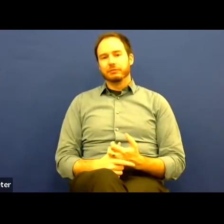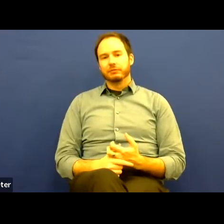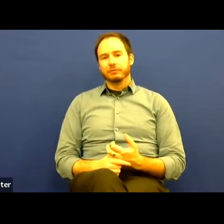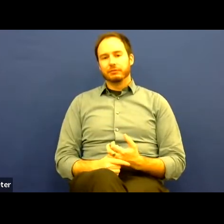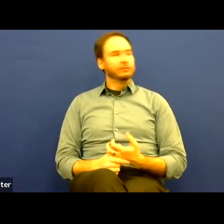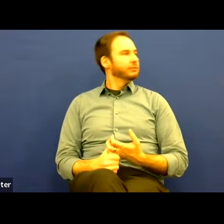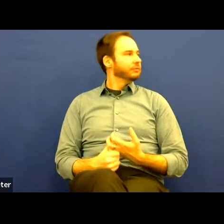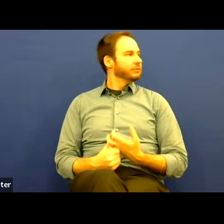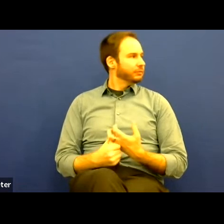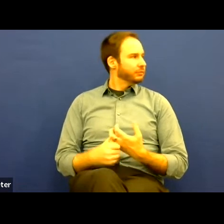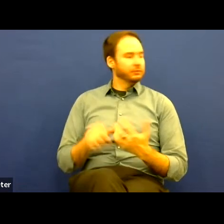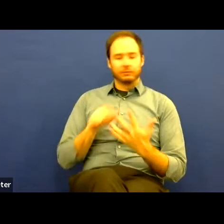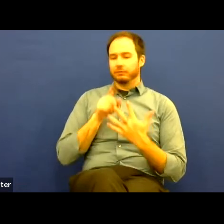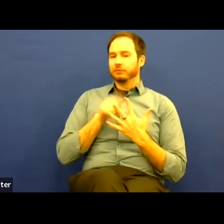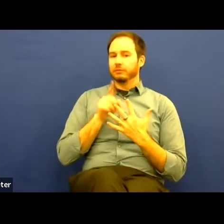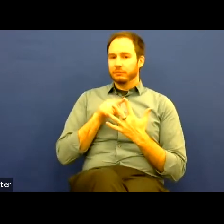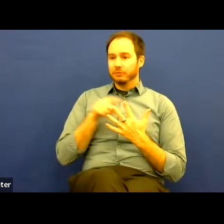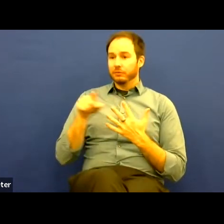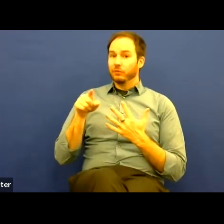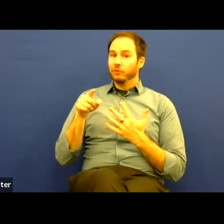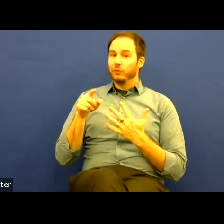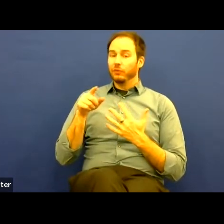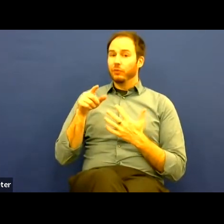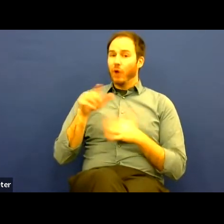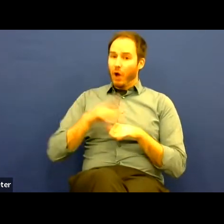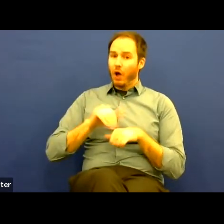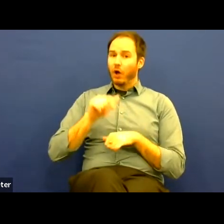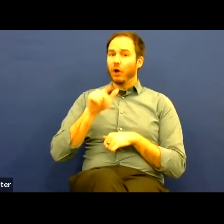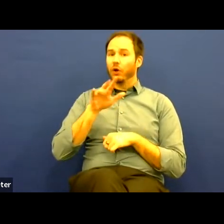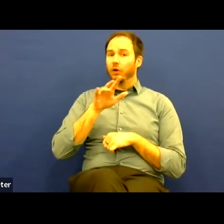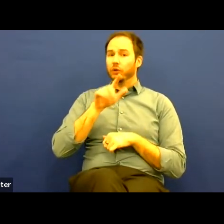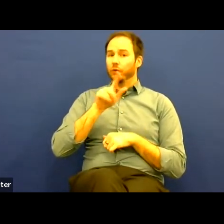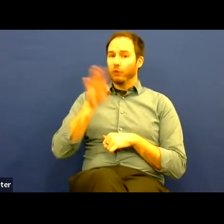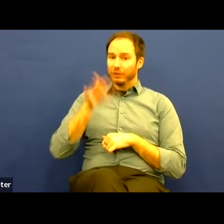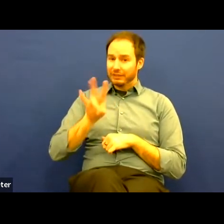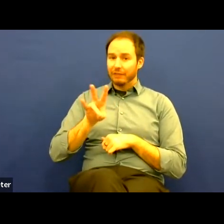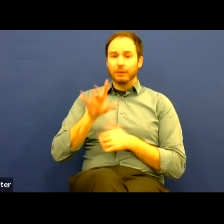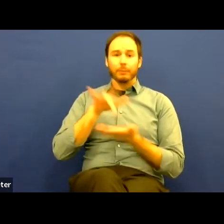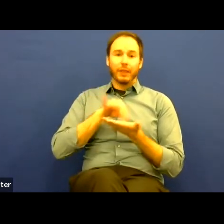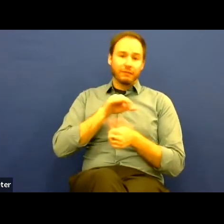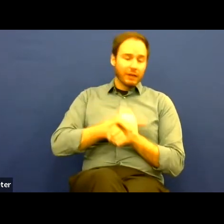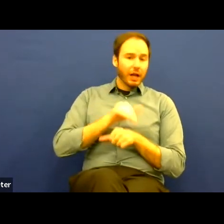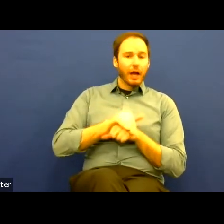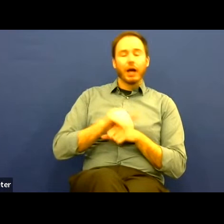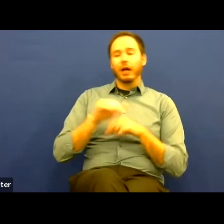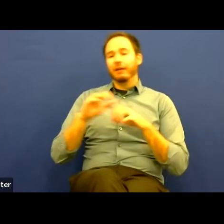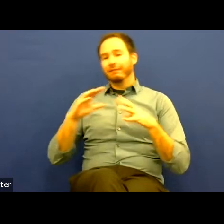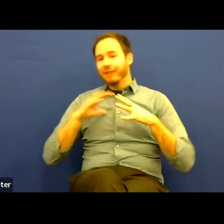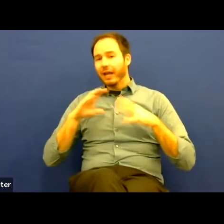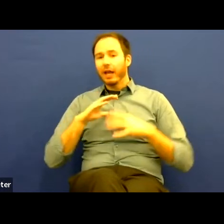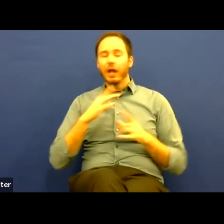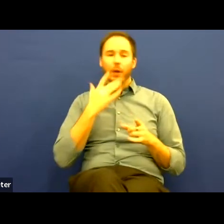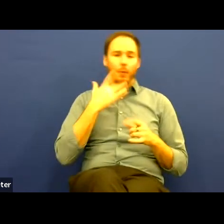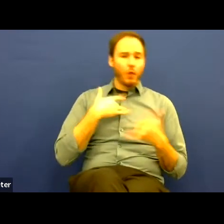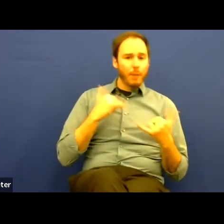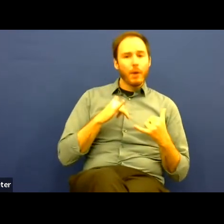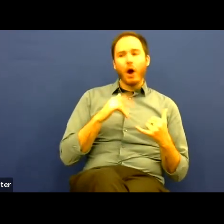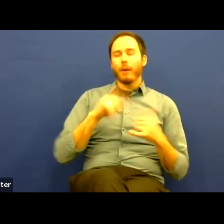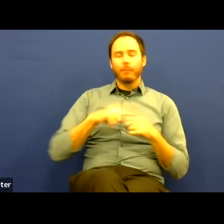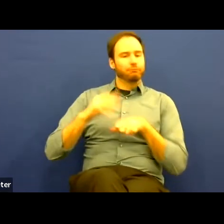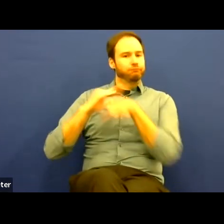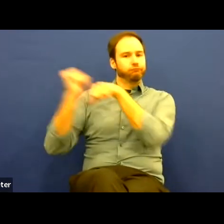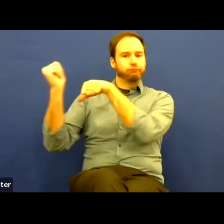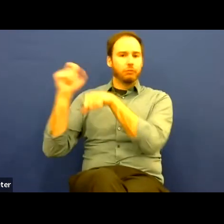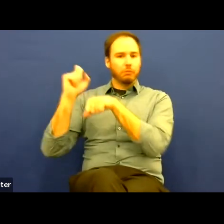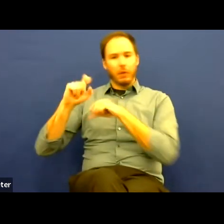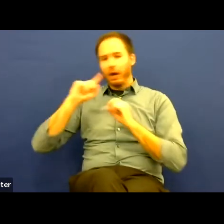There's not many jobs when you're on call 7/24, middle of the night, vacations, your child's birthday party. Whew, they have